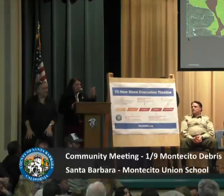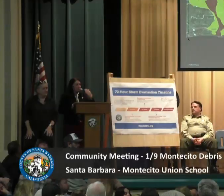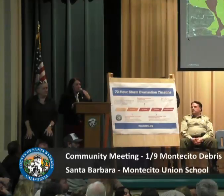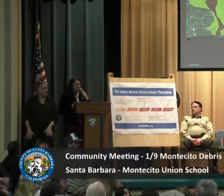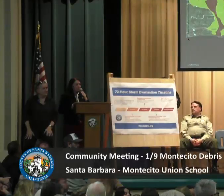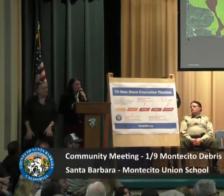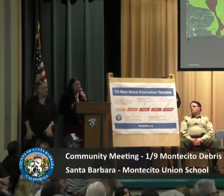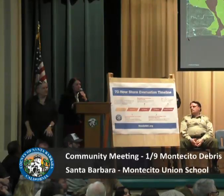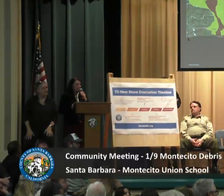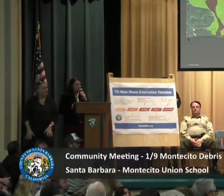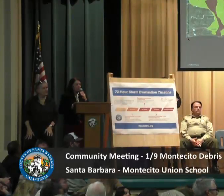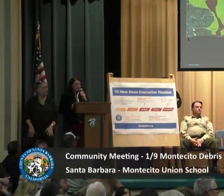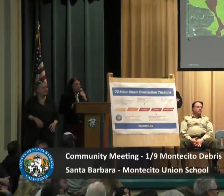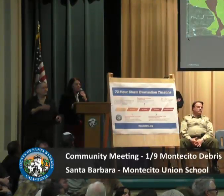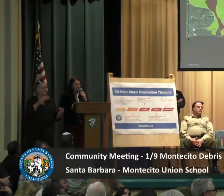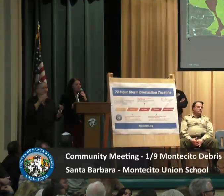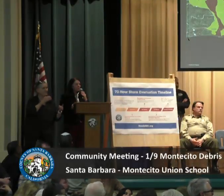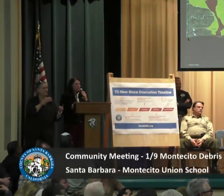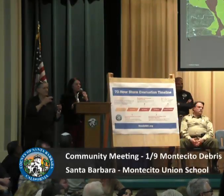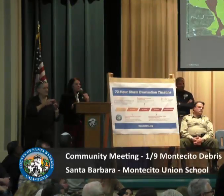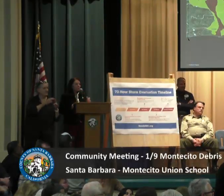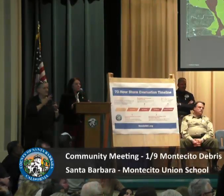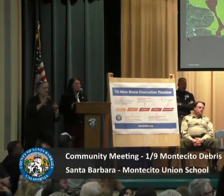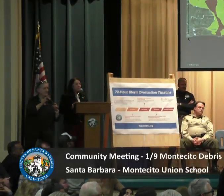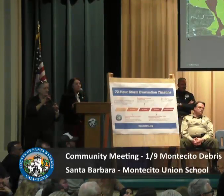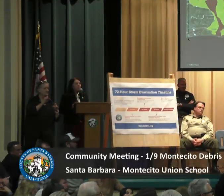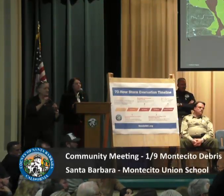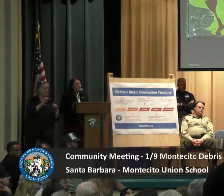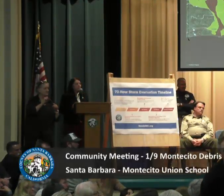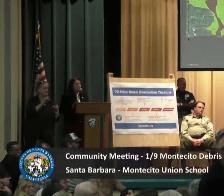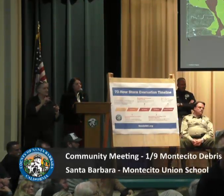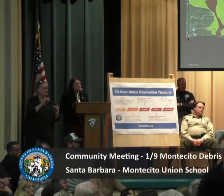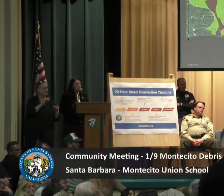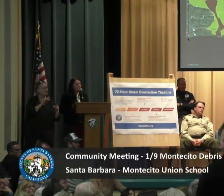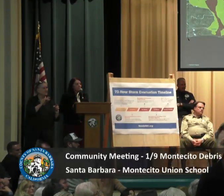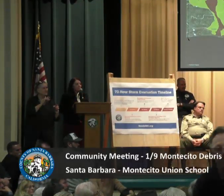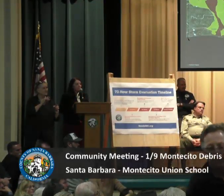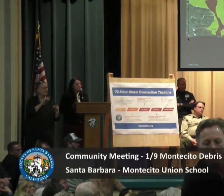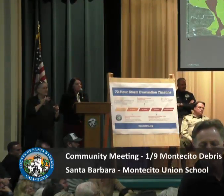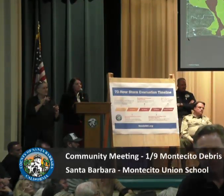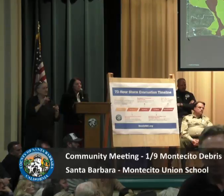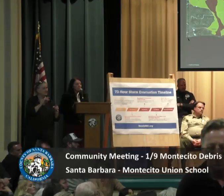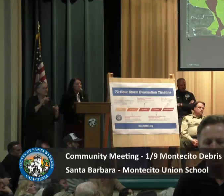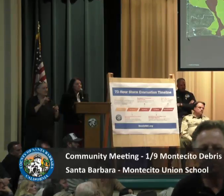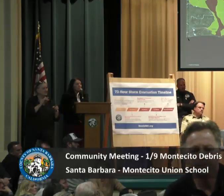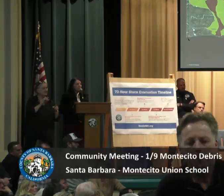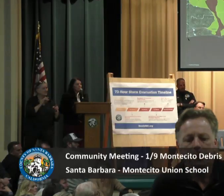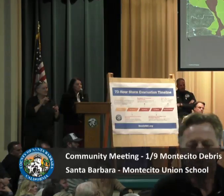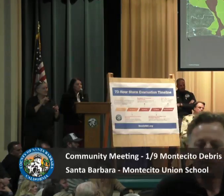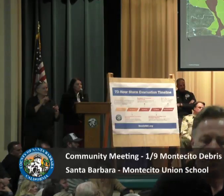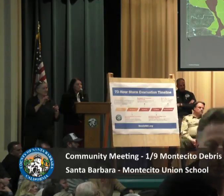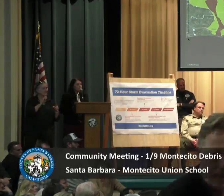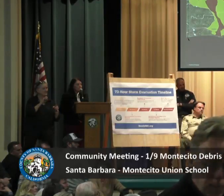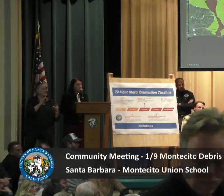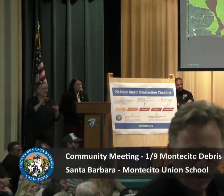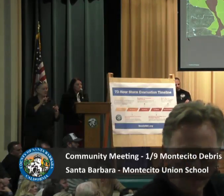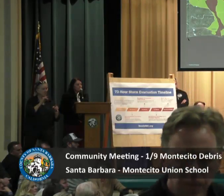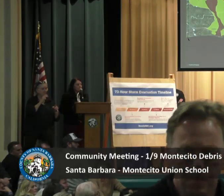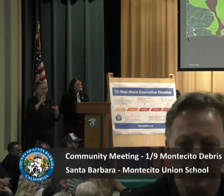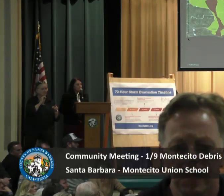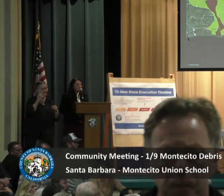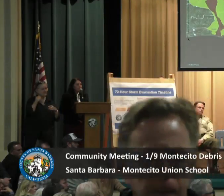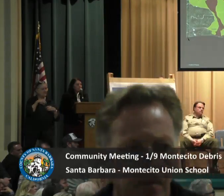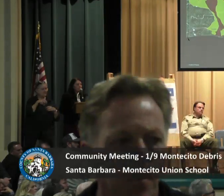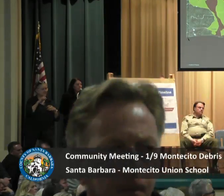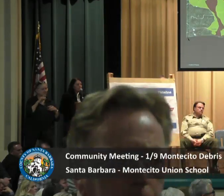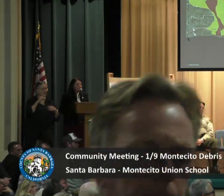Back to you. Yes, thank you. My name is Marcus Lopez. Lopez Estate, Old Spanish Town.